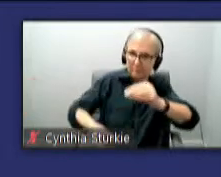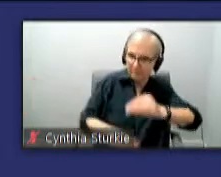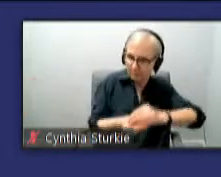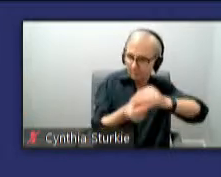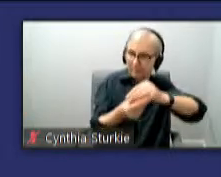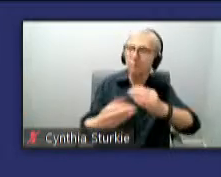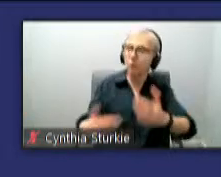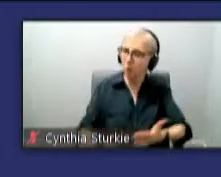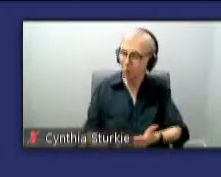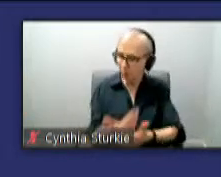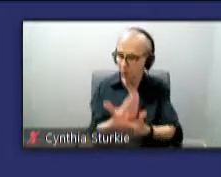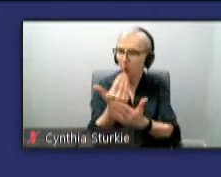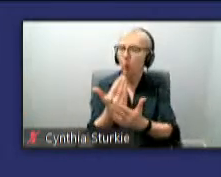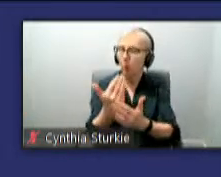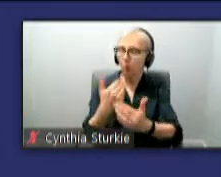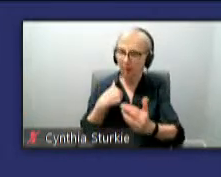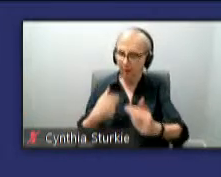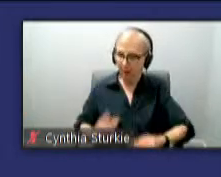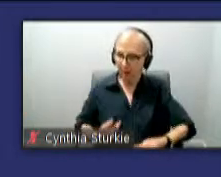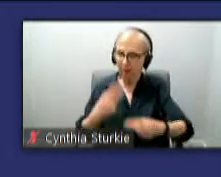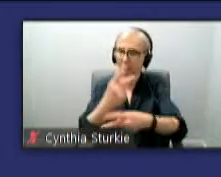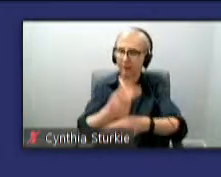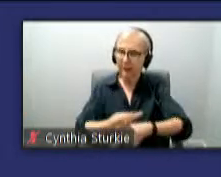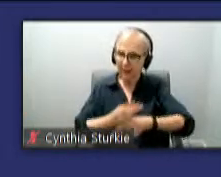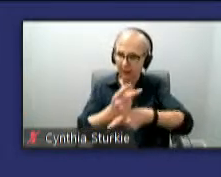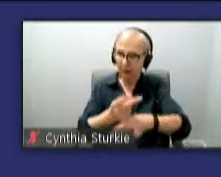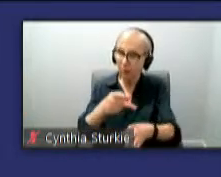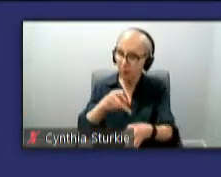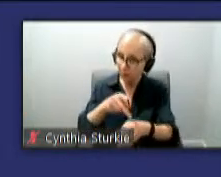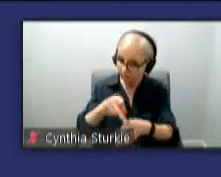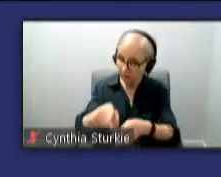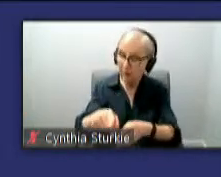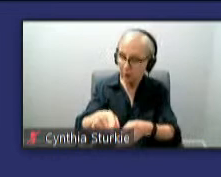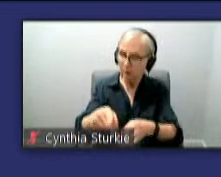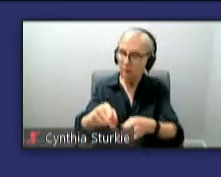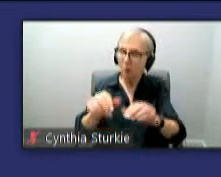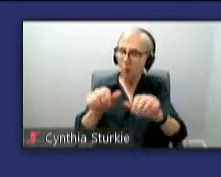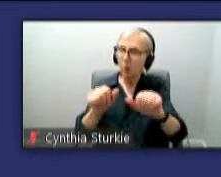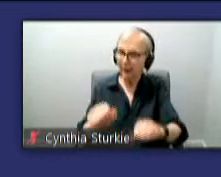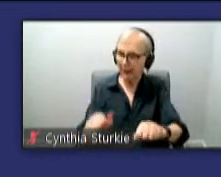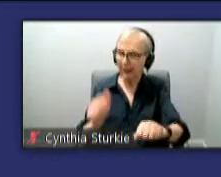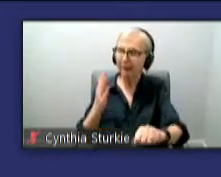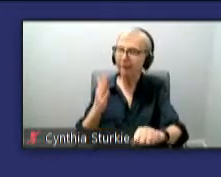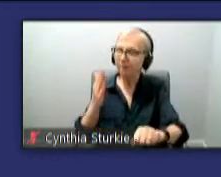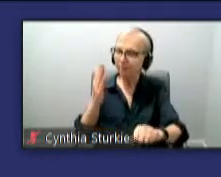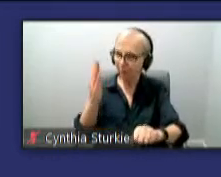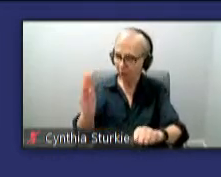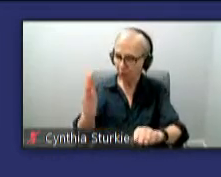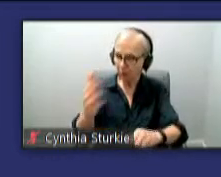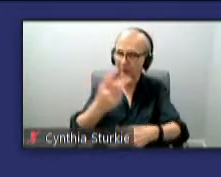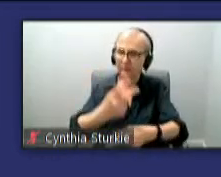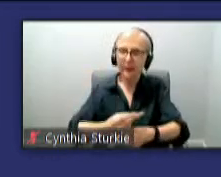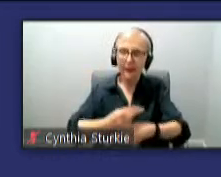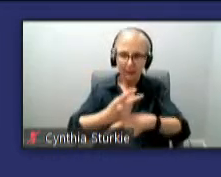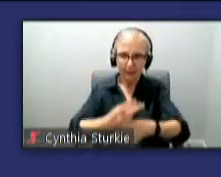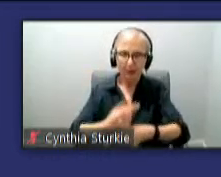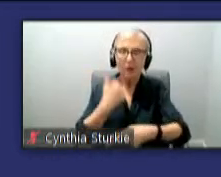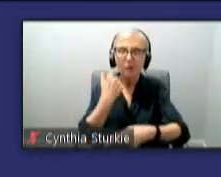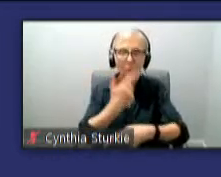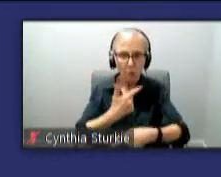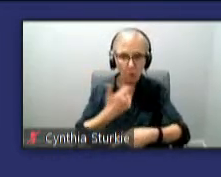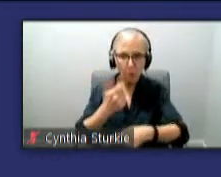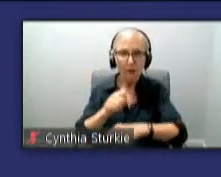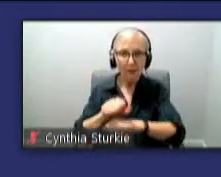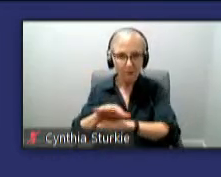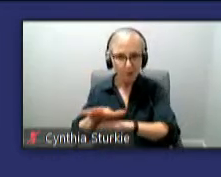into helping healthcare professions to ensure that we have the ability to take care of those who have COVID or any other illness